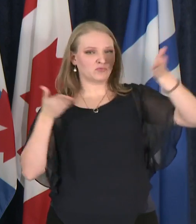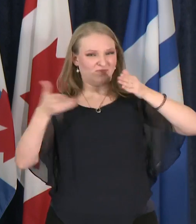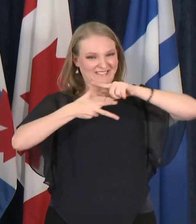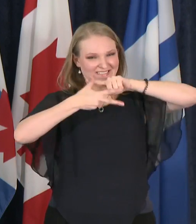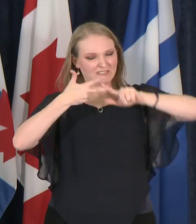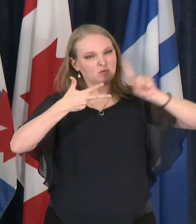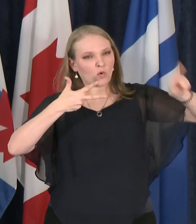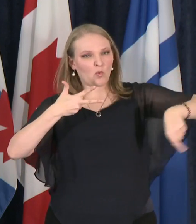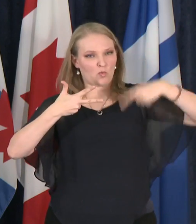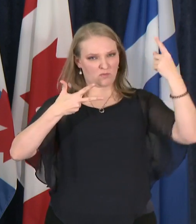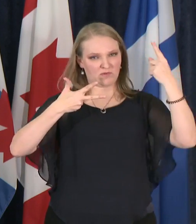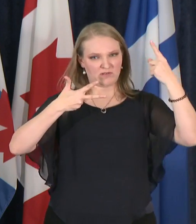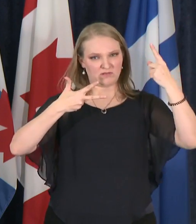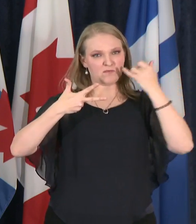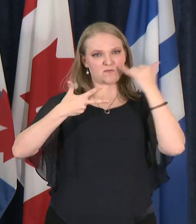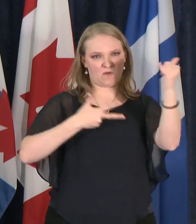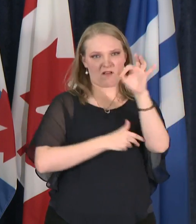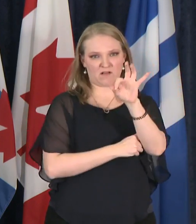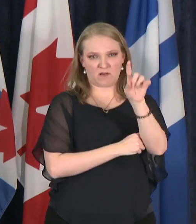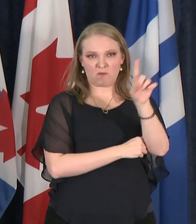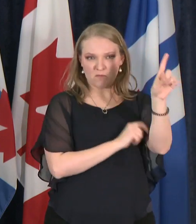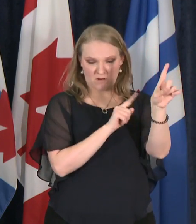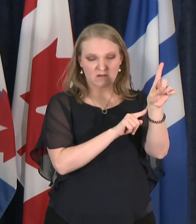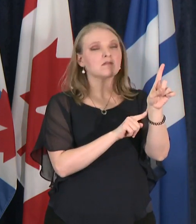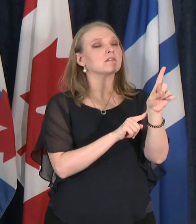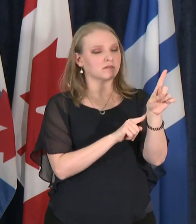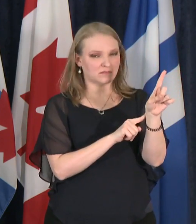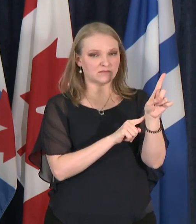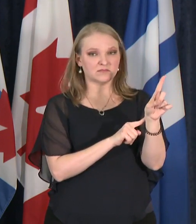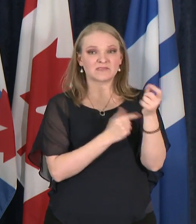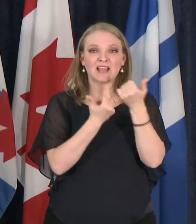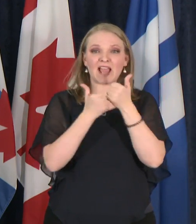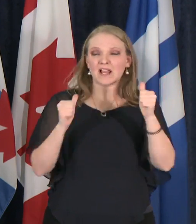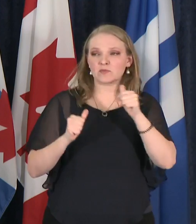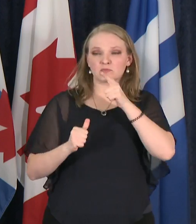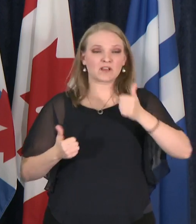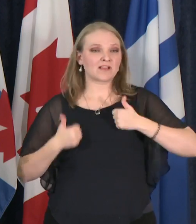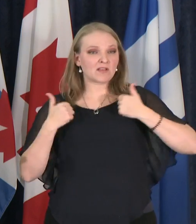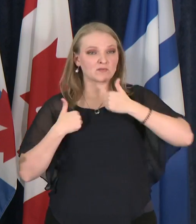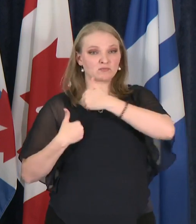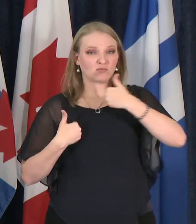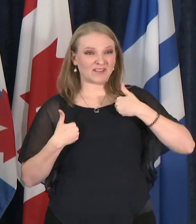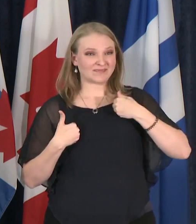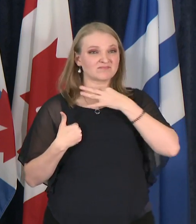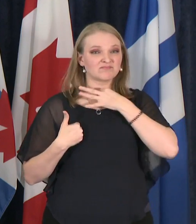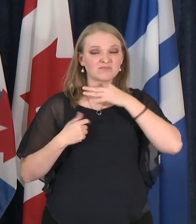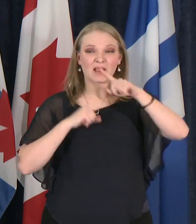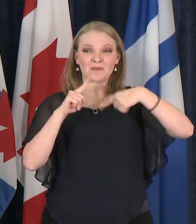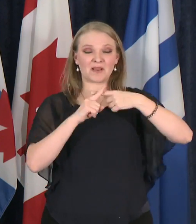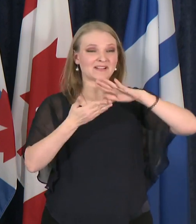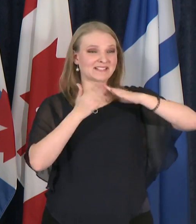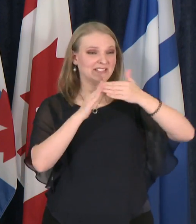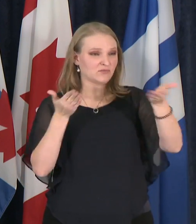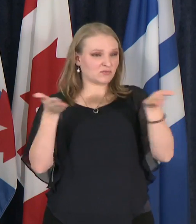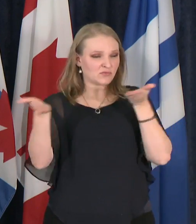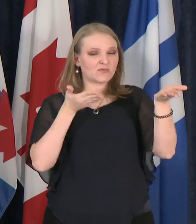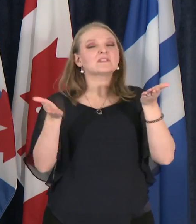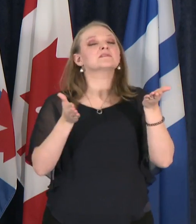only. The City encourages residents with questions they have about city services to visit